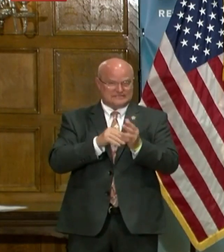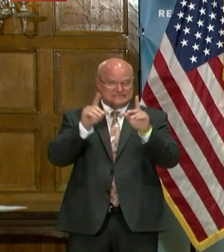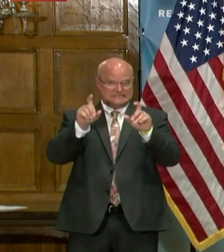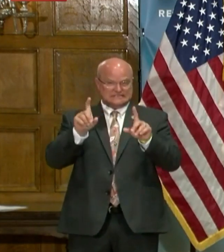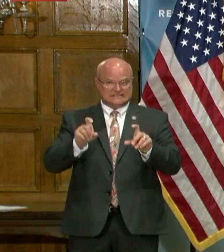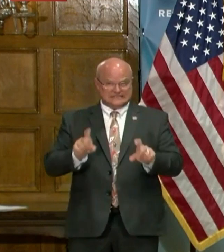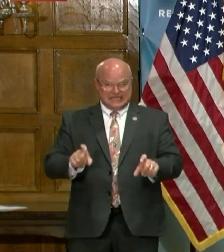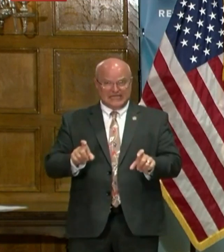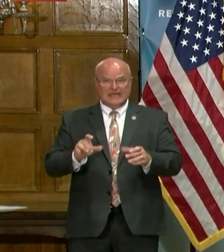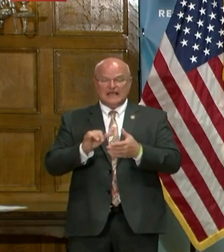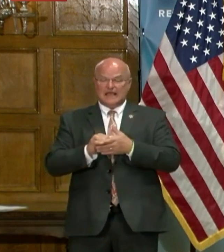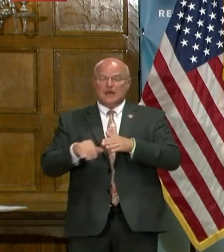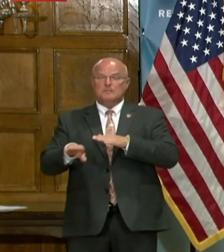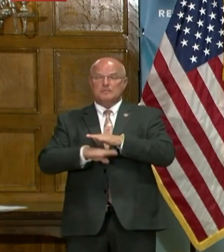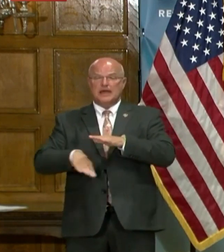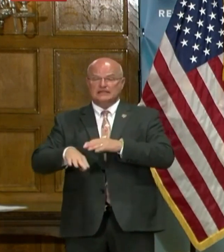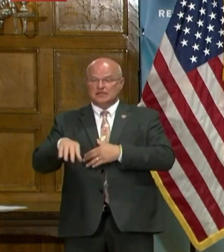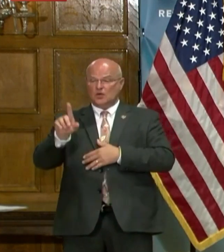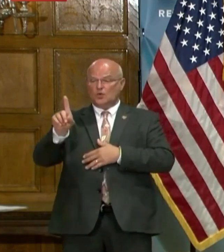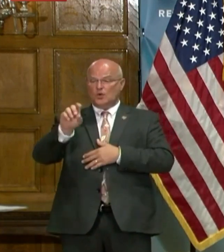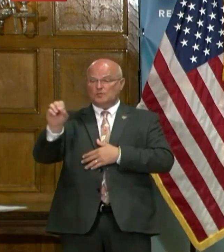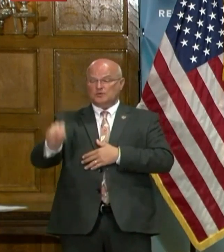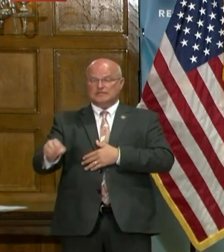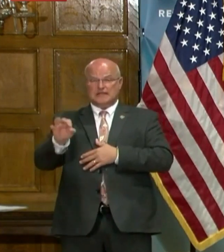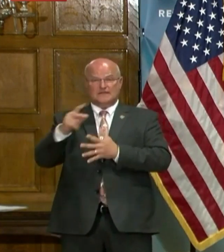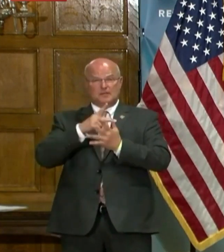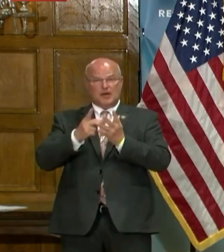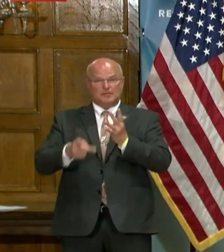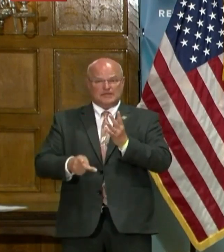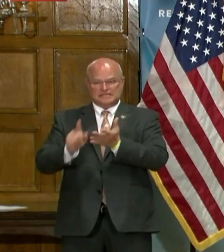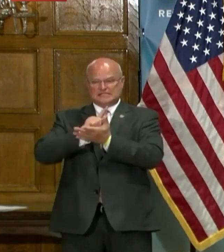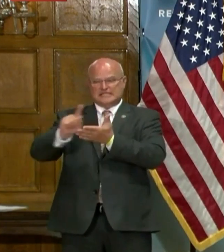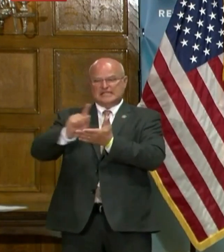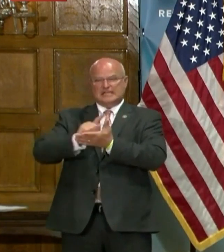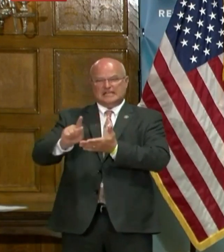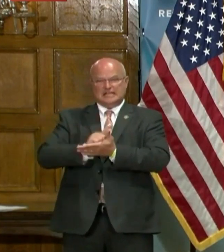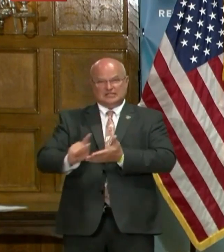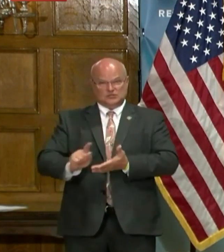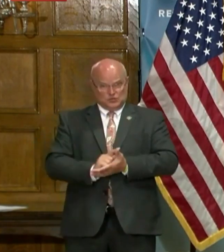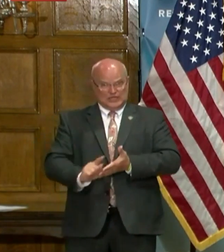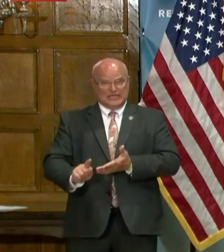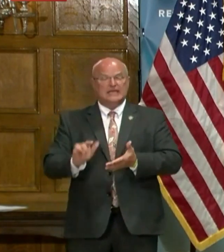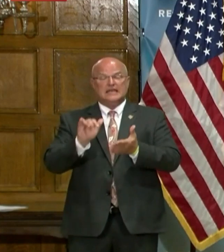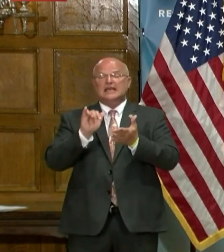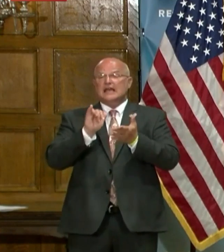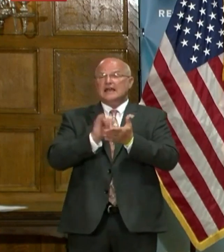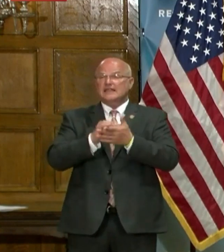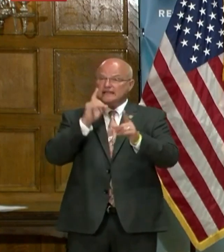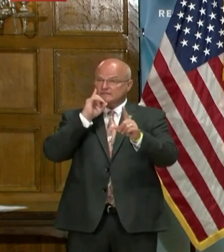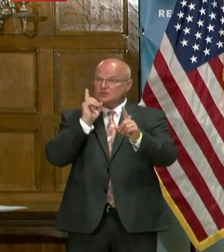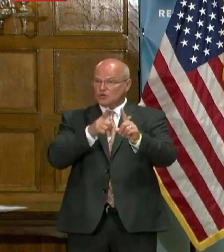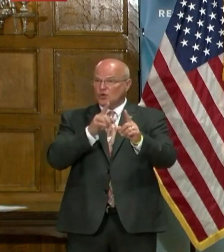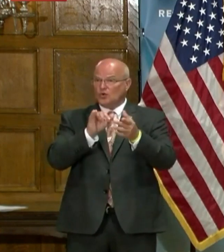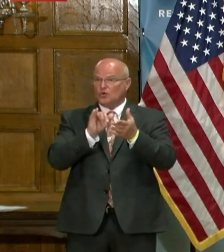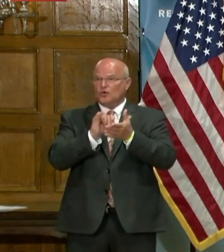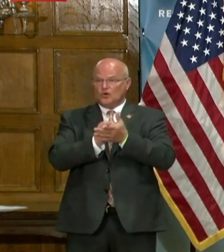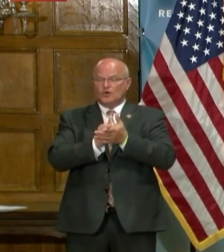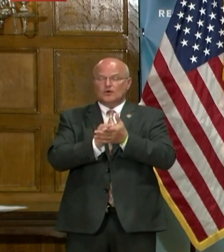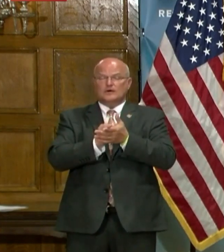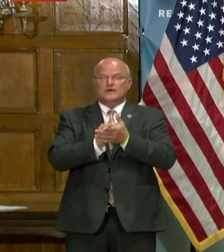120,000, which is basically 1% of our population each week, which is a goal that's